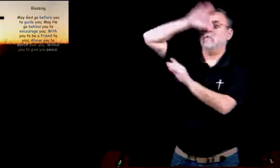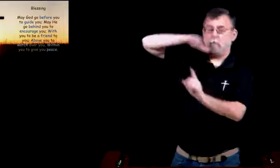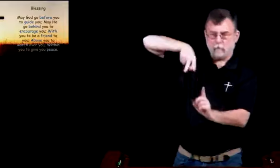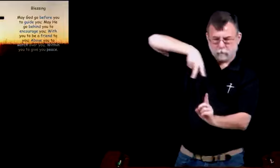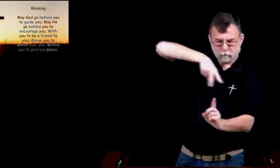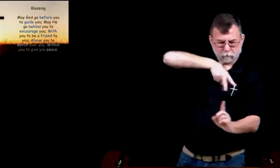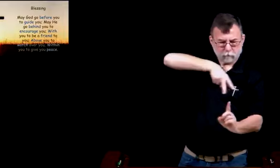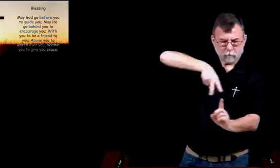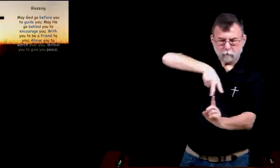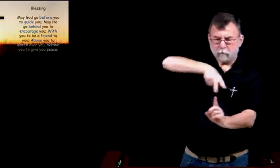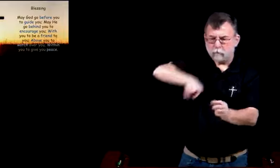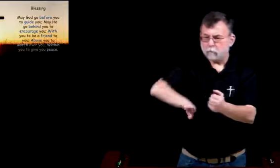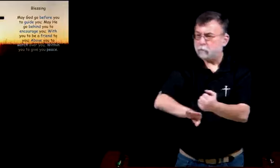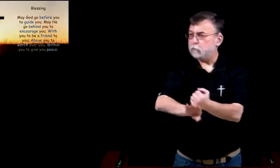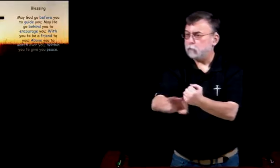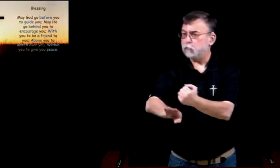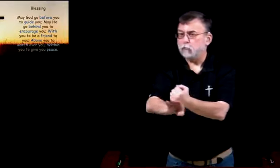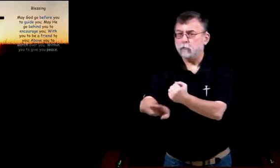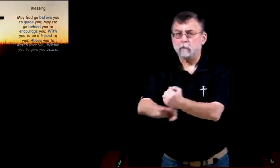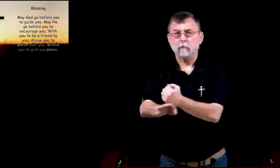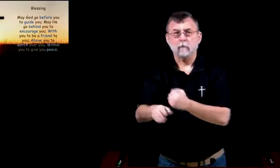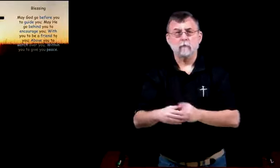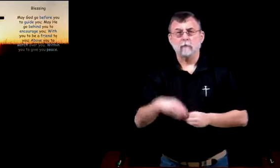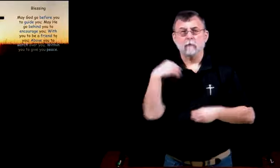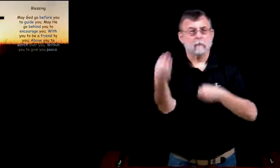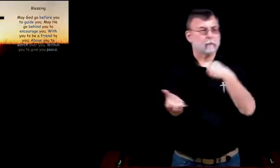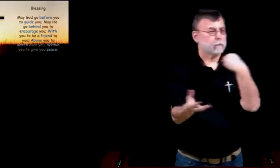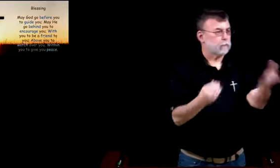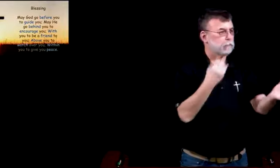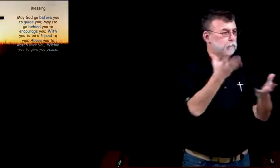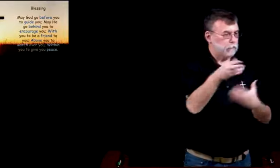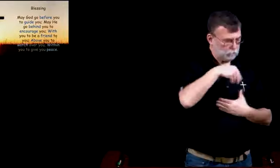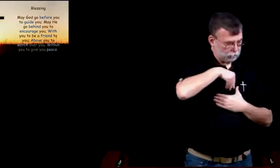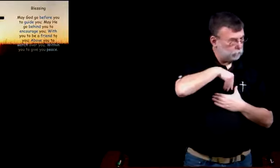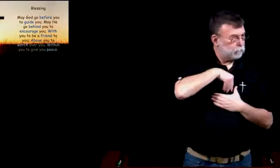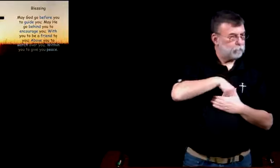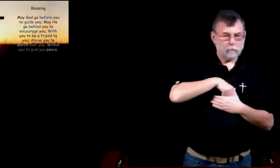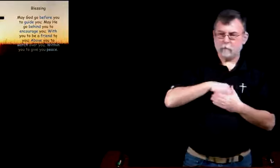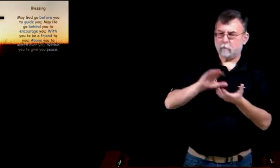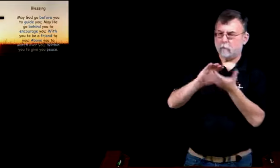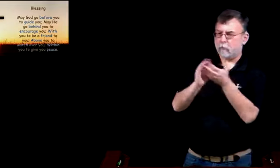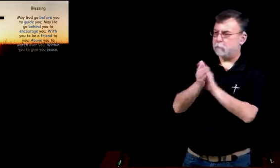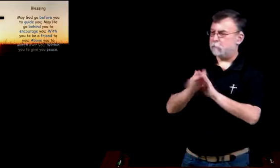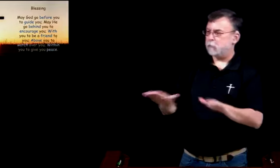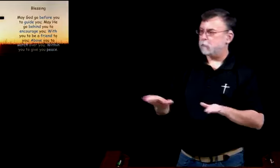above you to watch over you, and within you to give you peace.